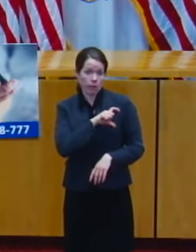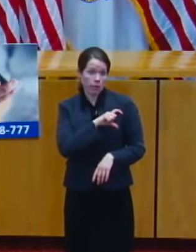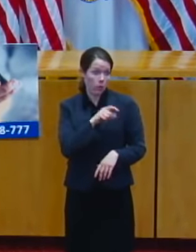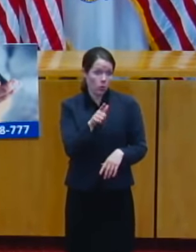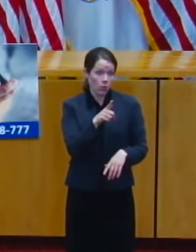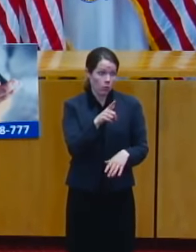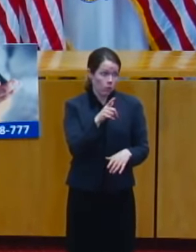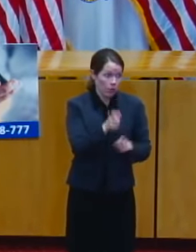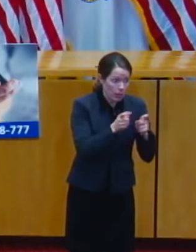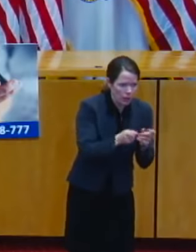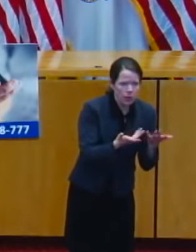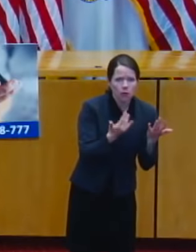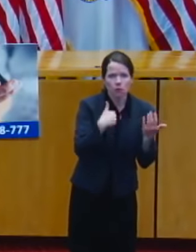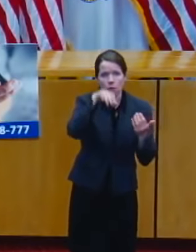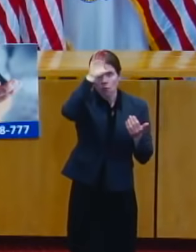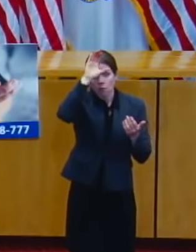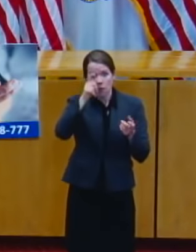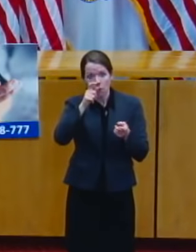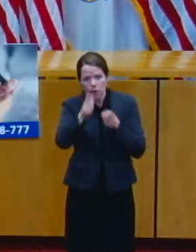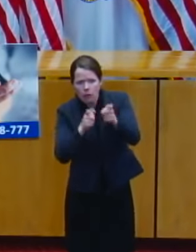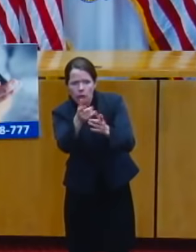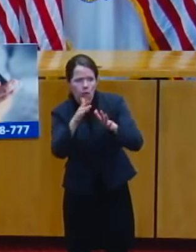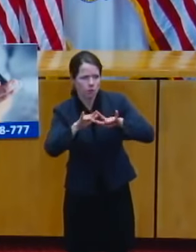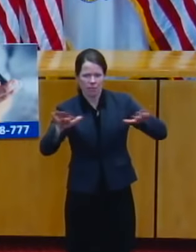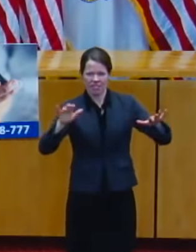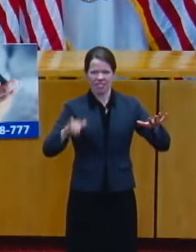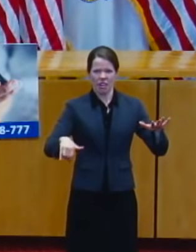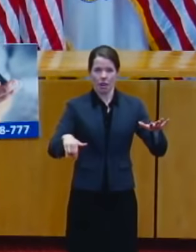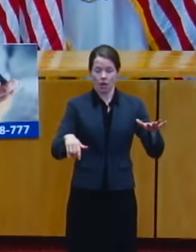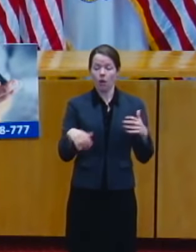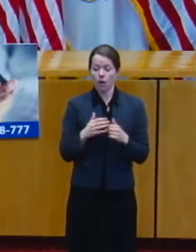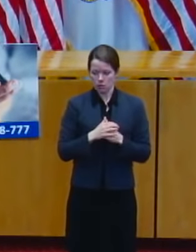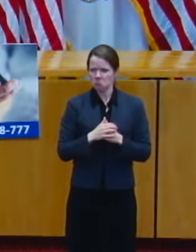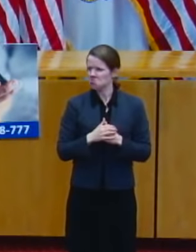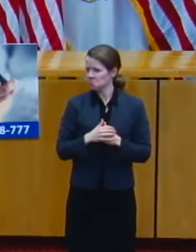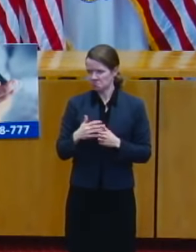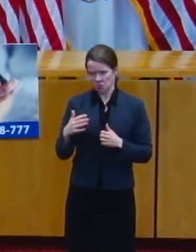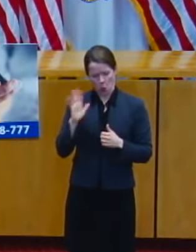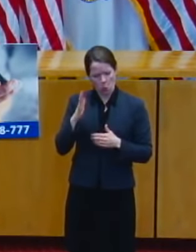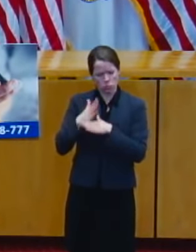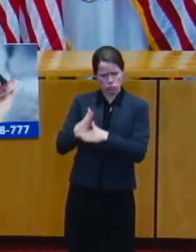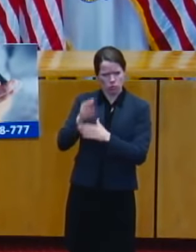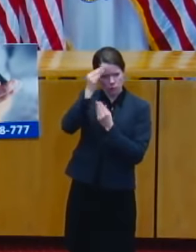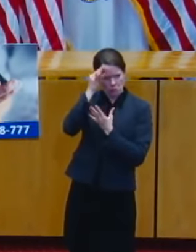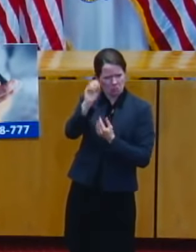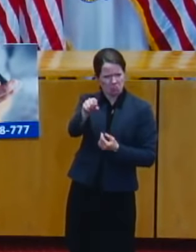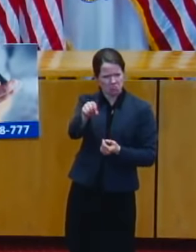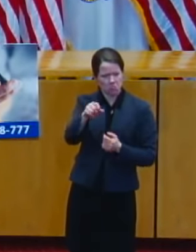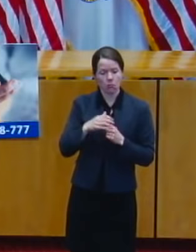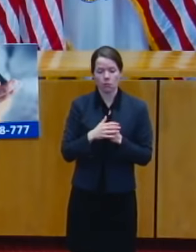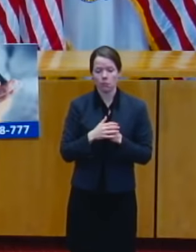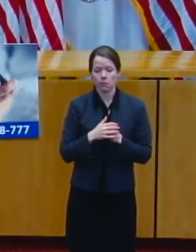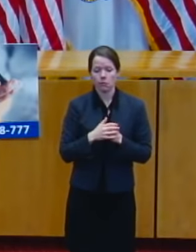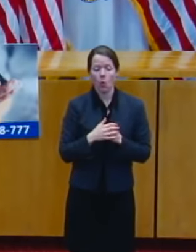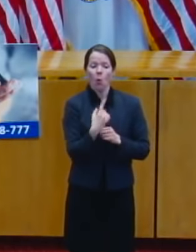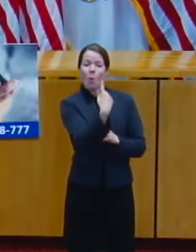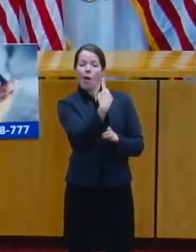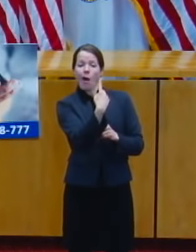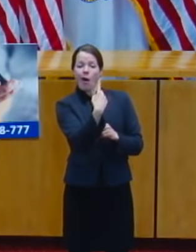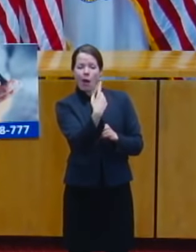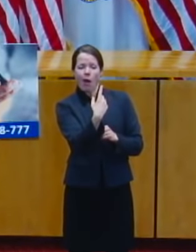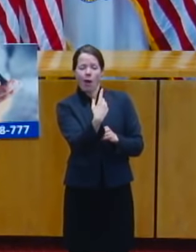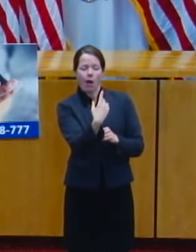from somebody saying so-and-so hospital, actually I get calls from legislators, so-and-so hospital did not get